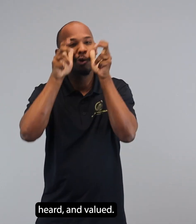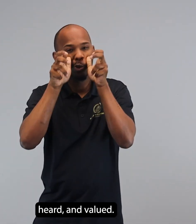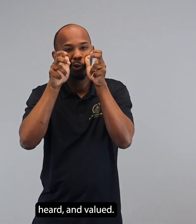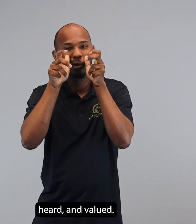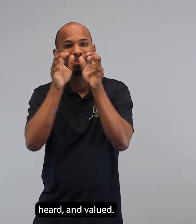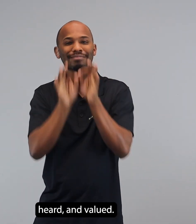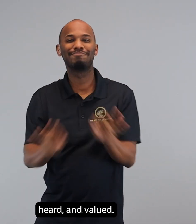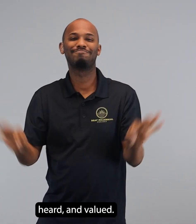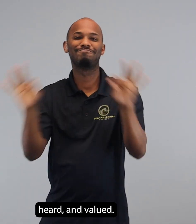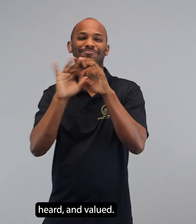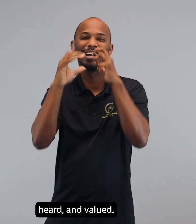heard, and valued.